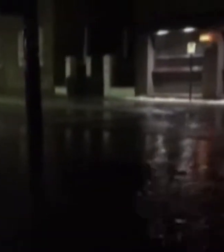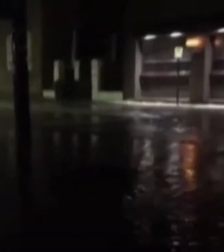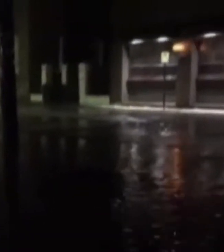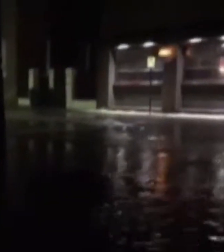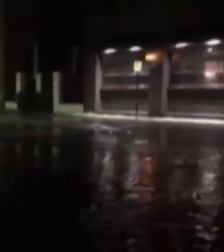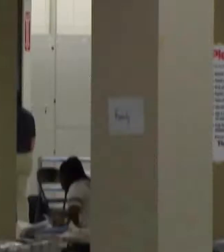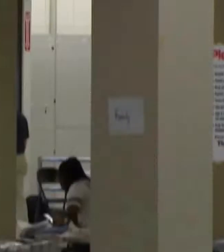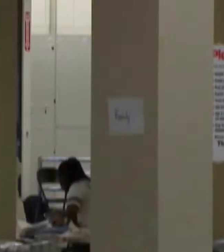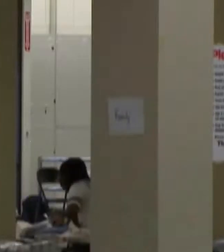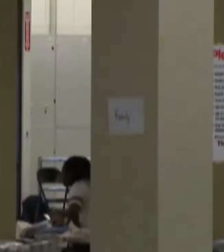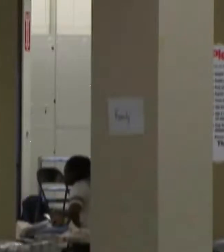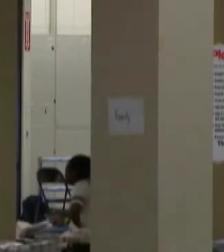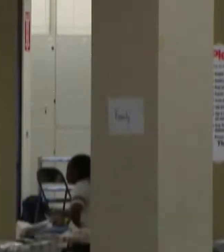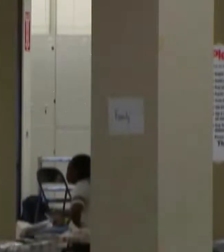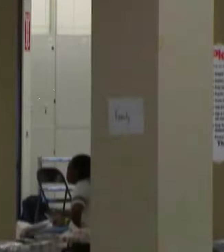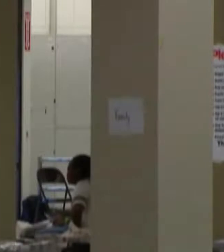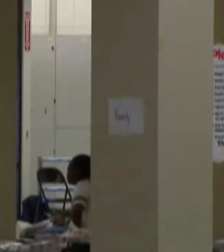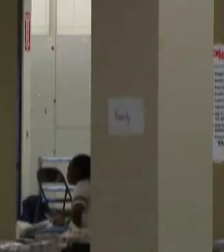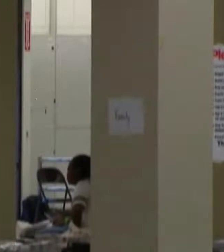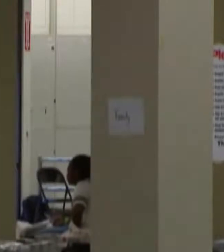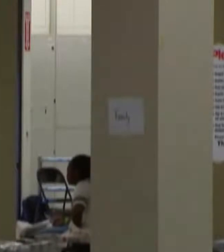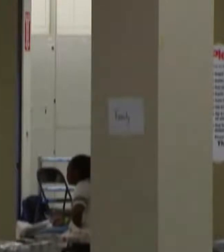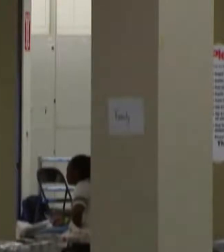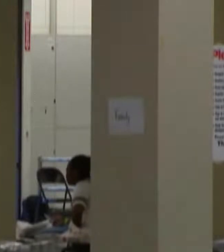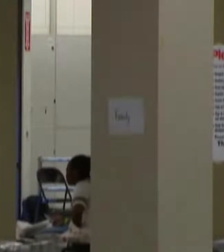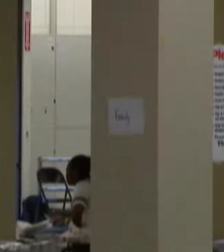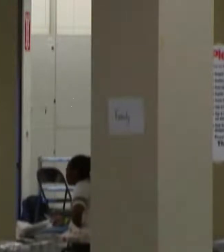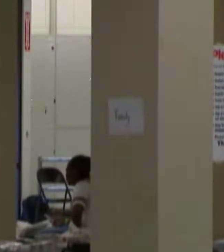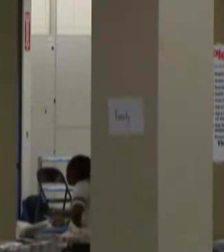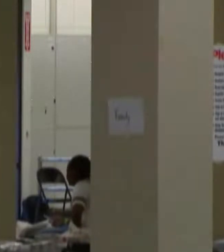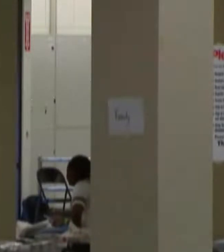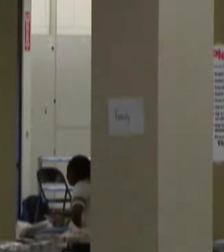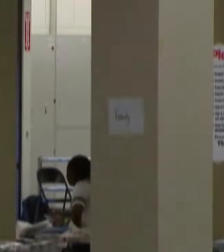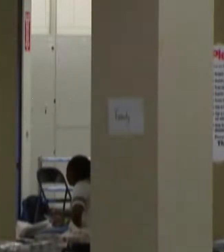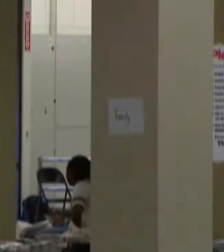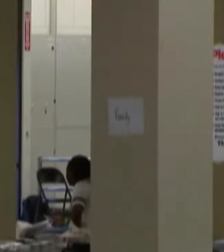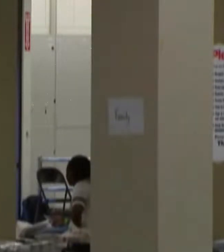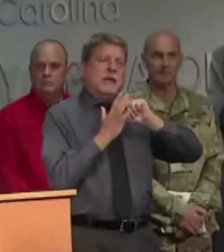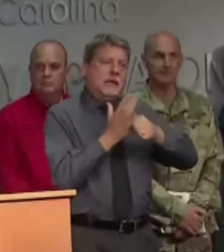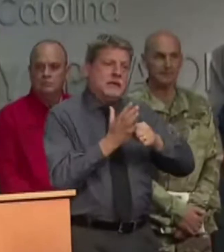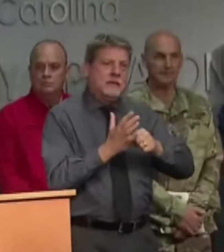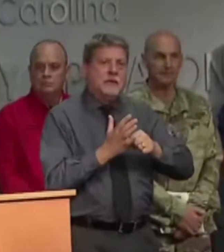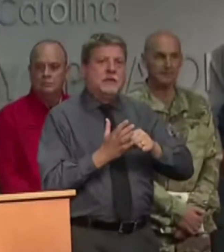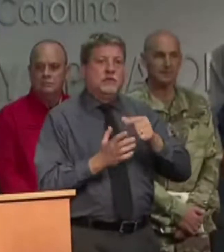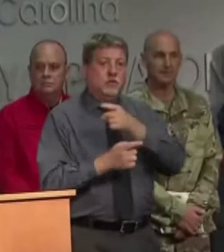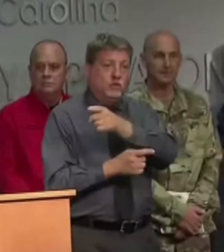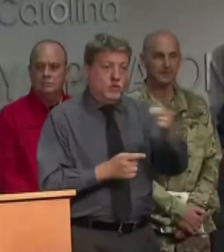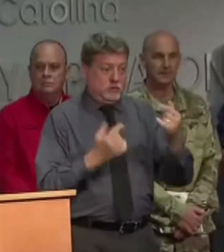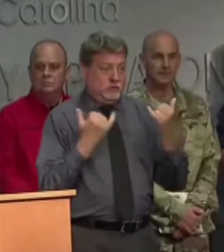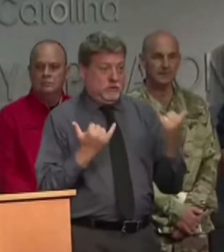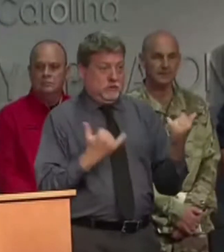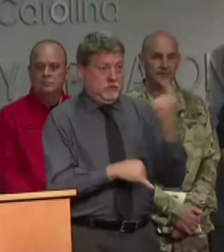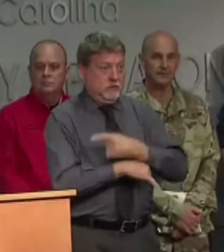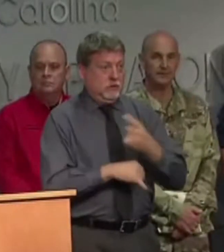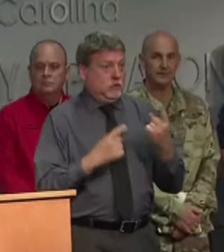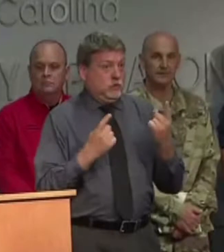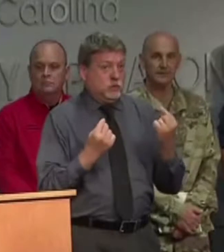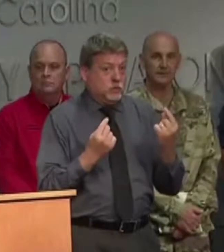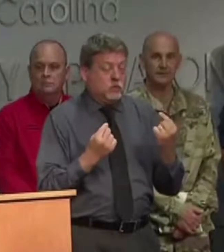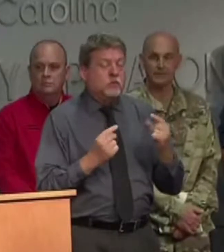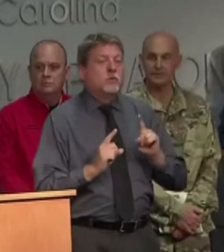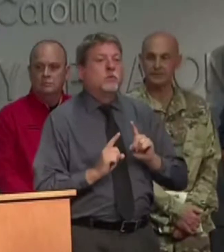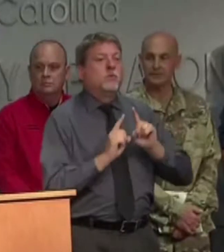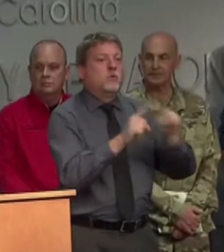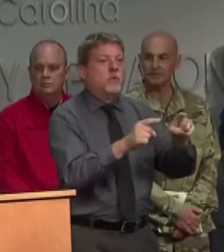out of town completely or go to one of the Red Cross shelters. Get to safety and stay there. Don't let your